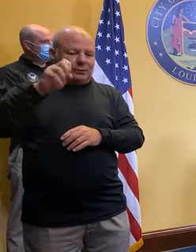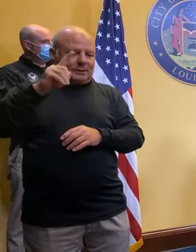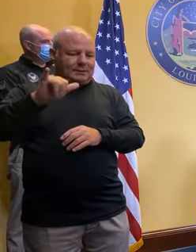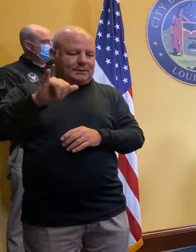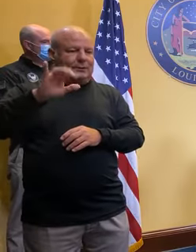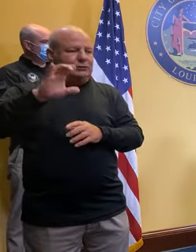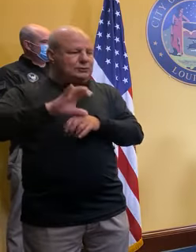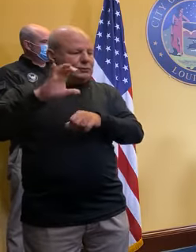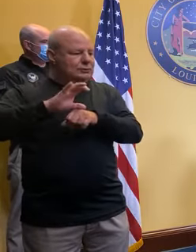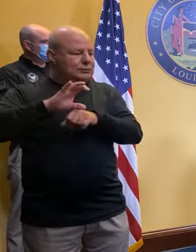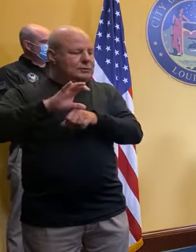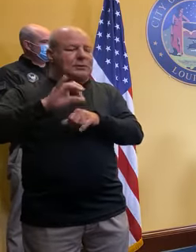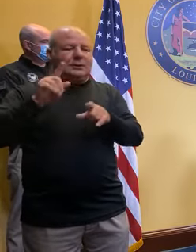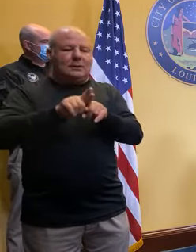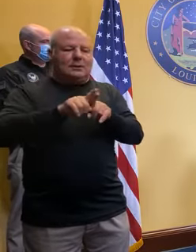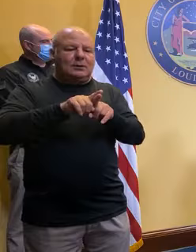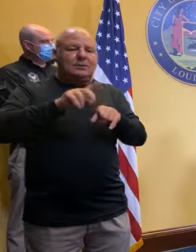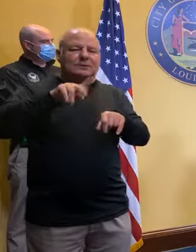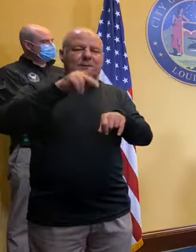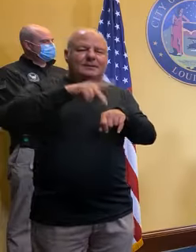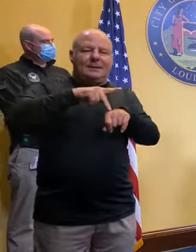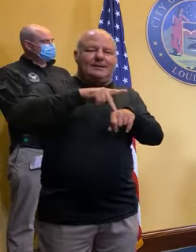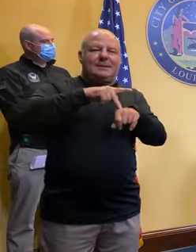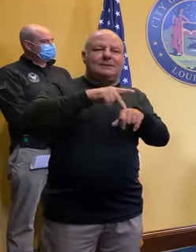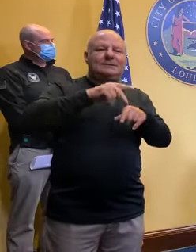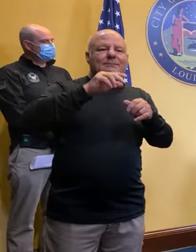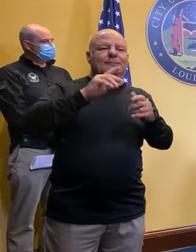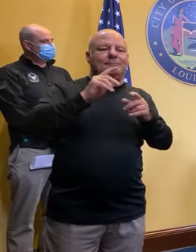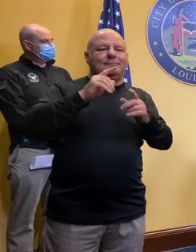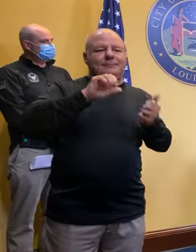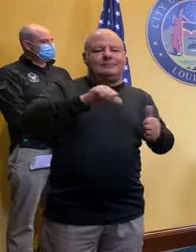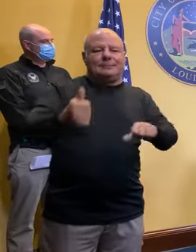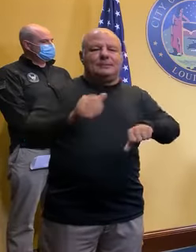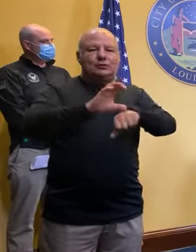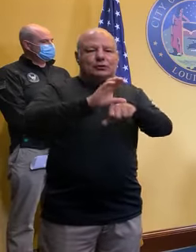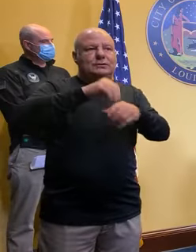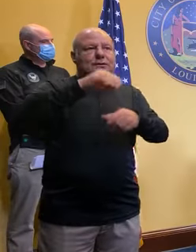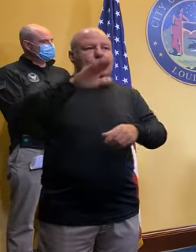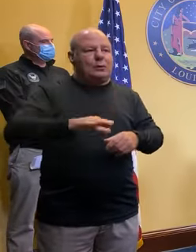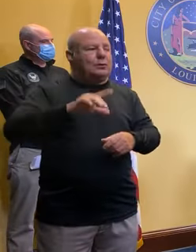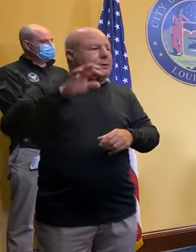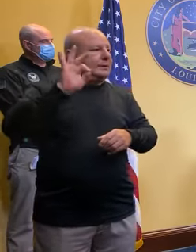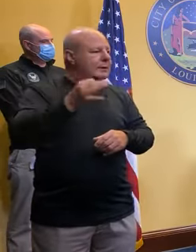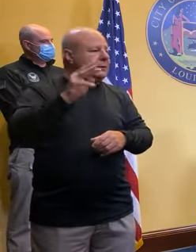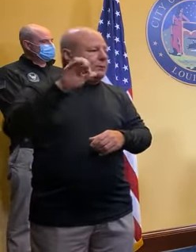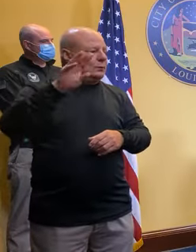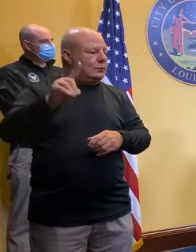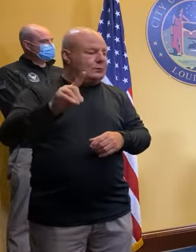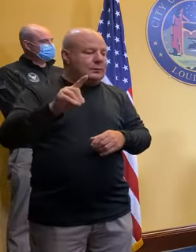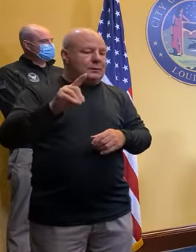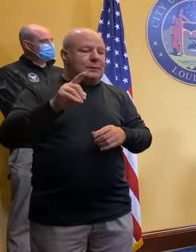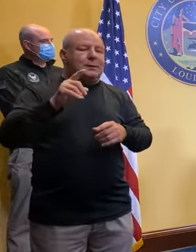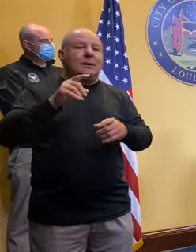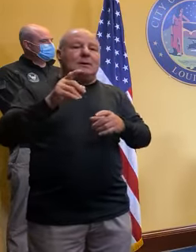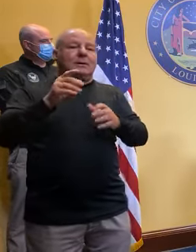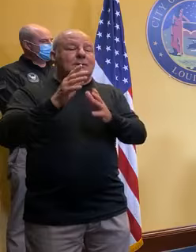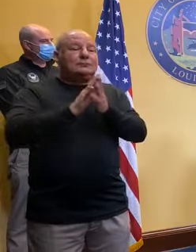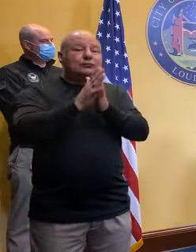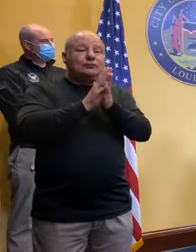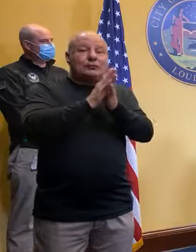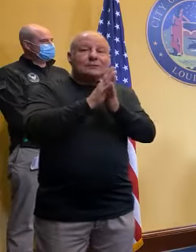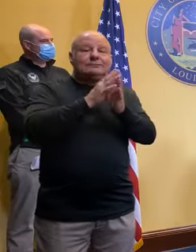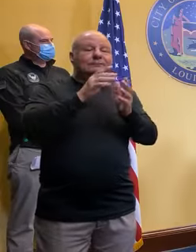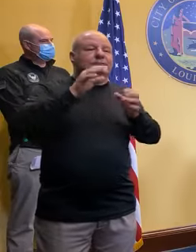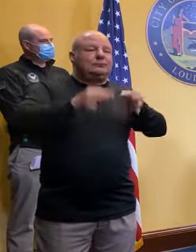also Philippians Missionary Baptist Church in the Lower 9th Ward. Municipal and Traffic Court will remain